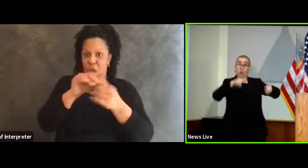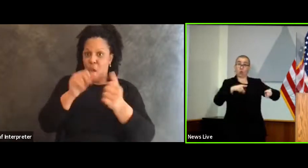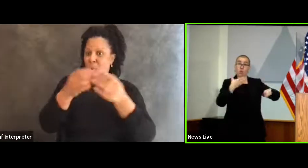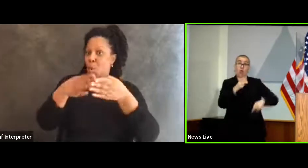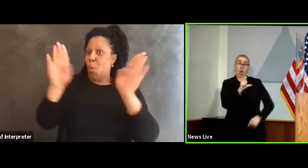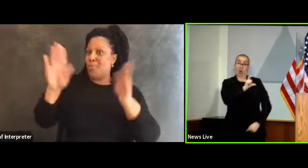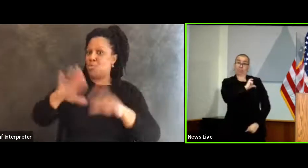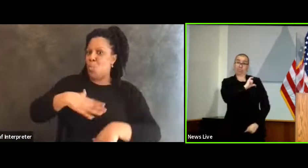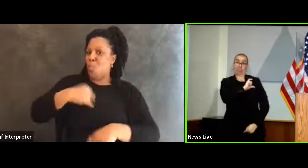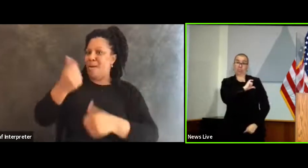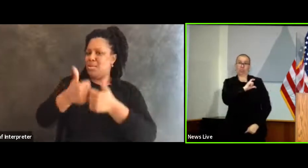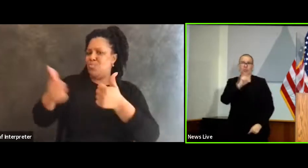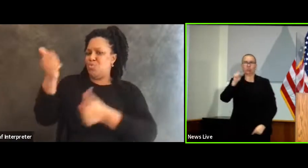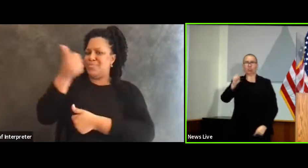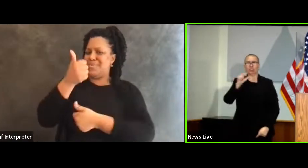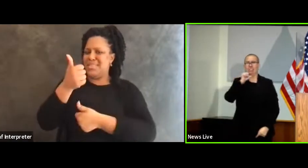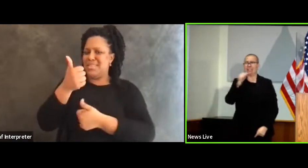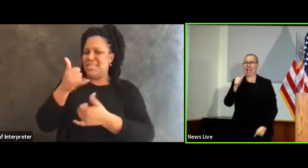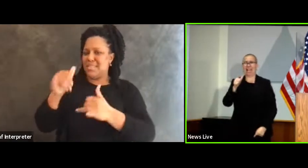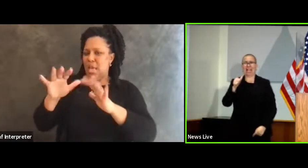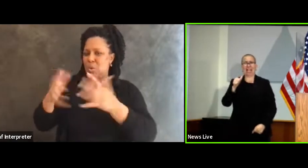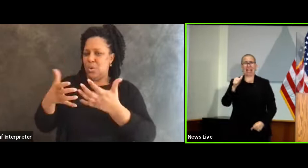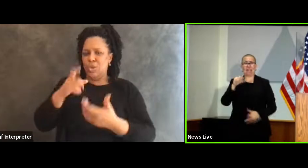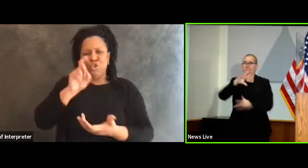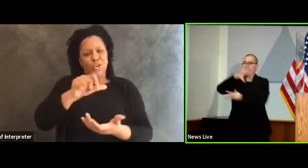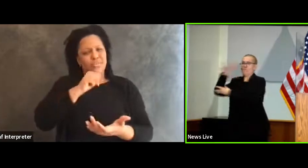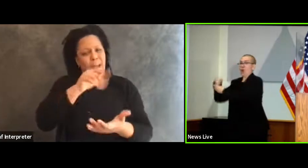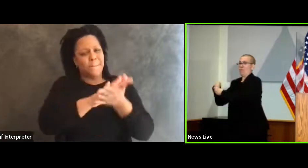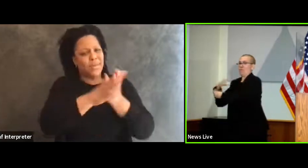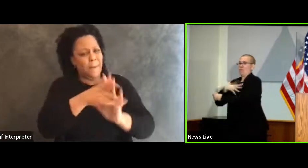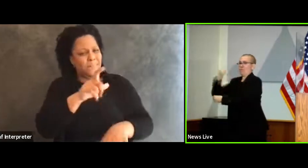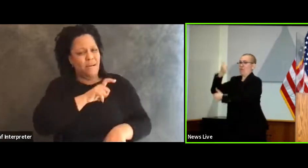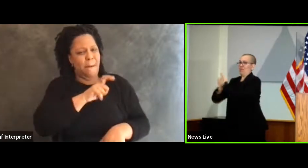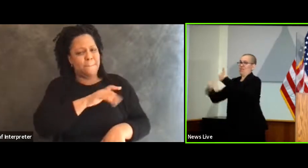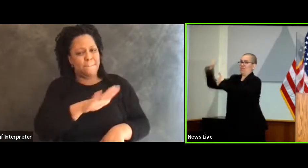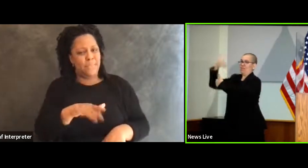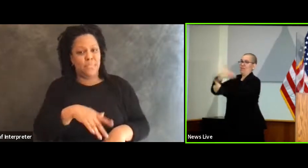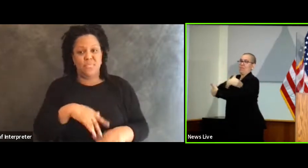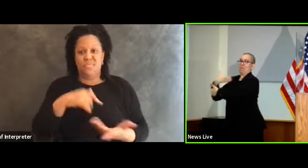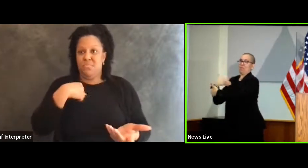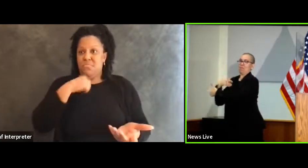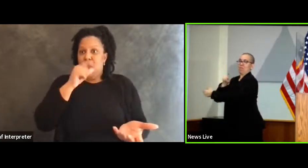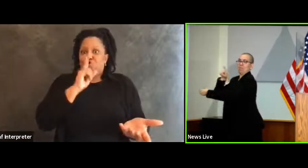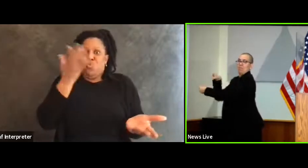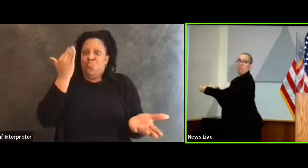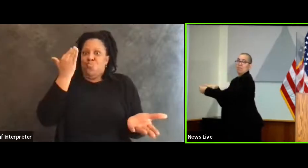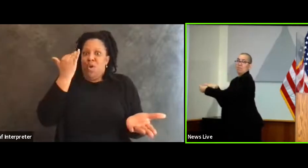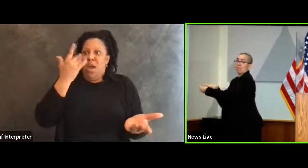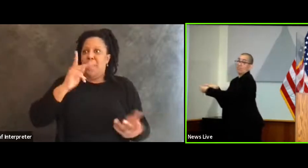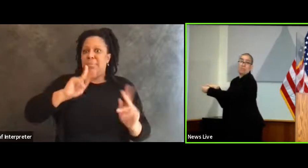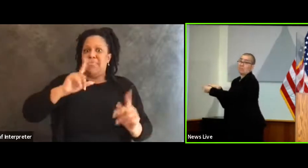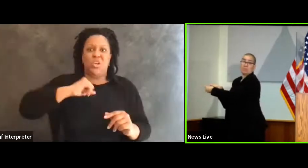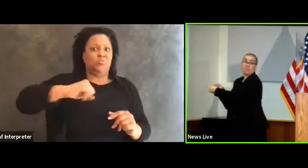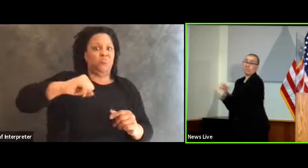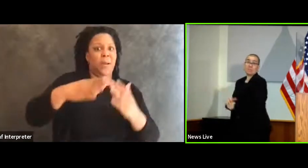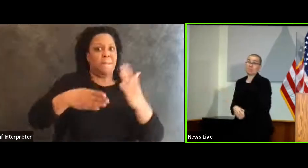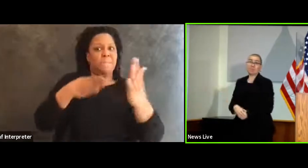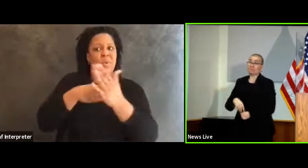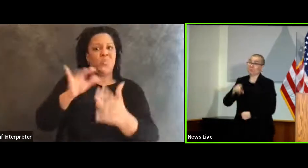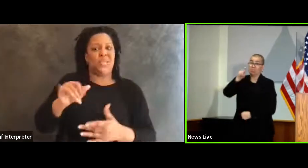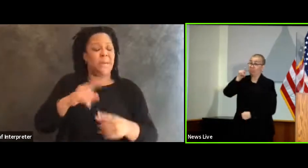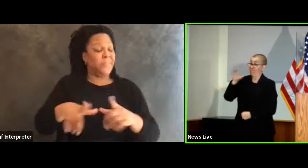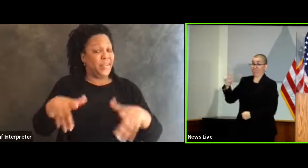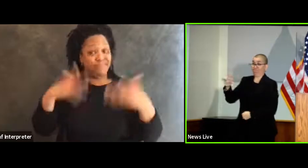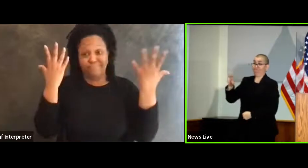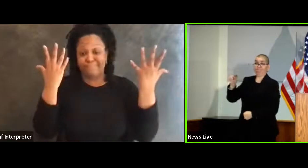that will come from, but we will see. I've been surprised before. But no, I think that process will be done right. It needs to happen. I think you